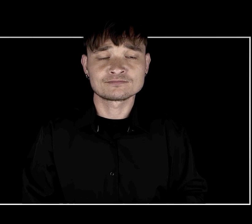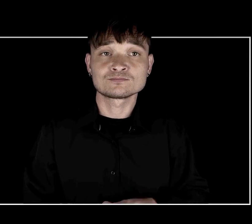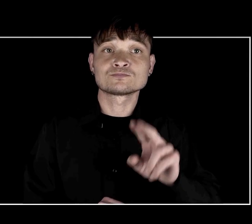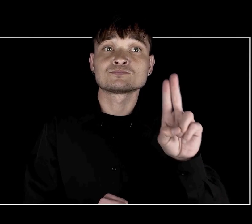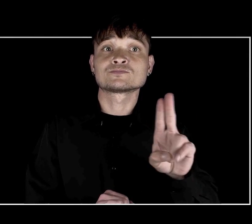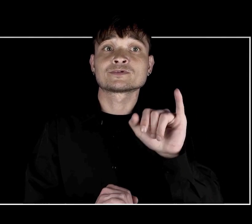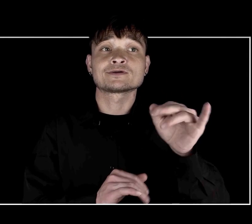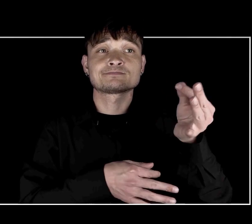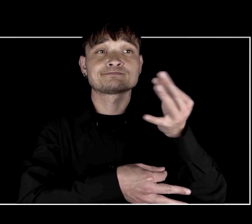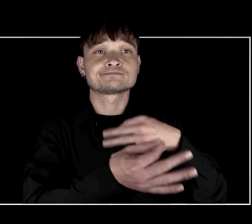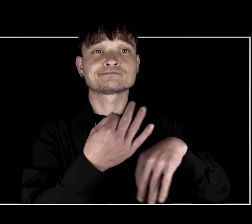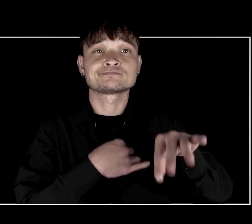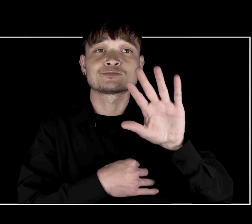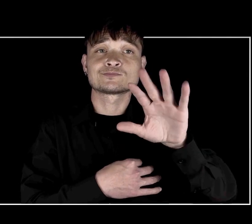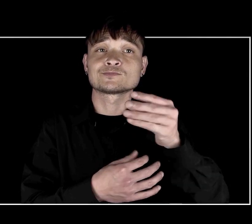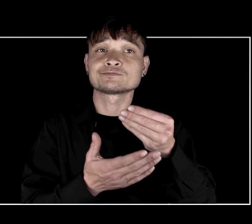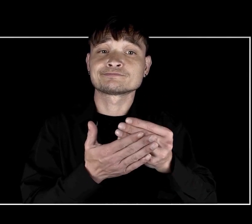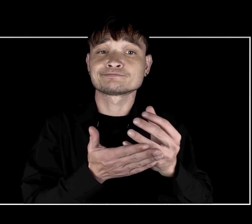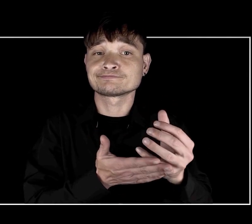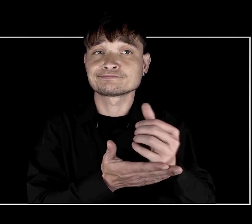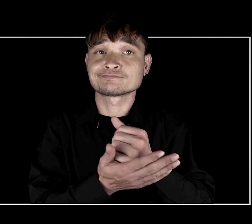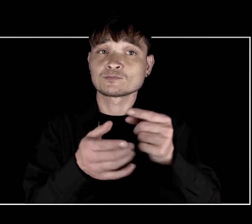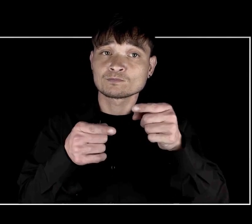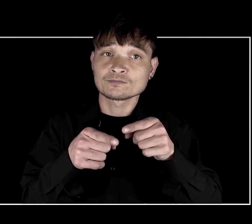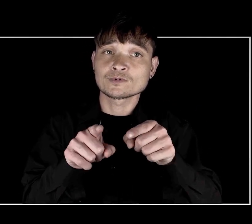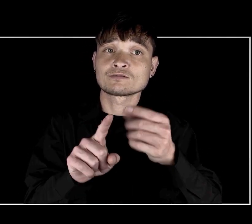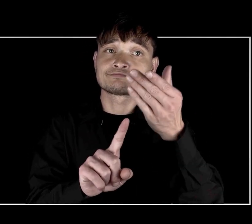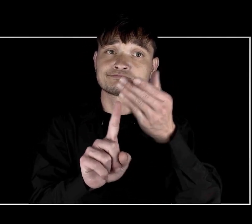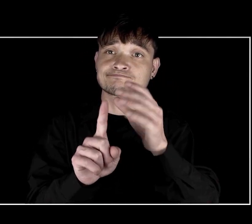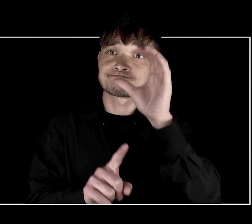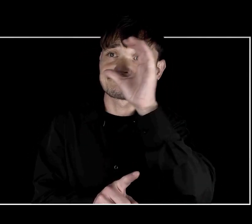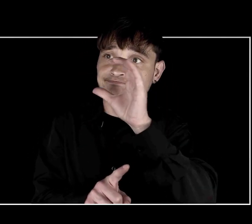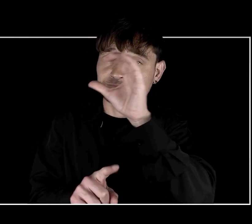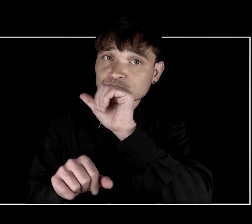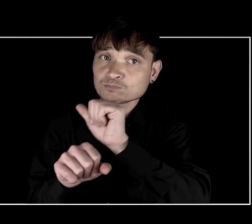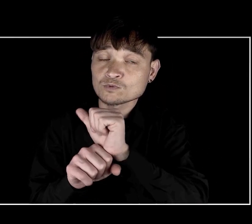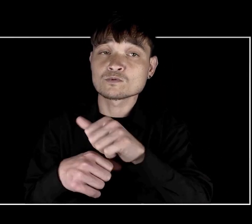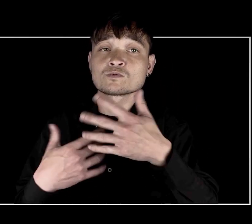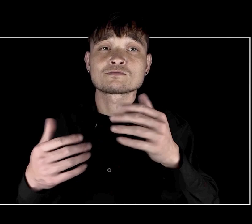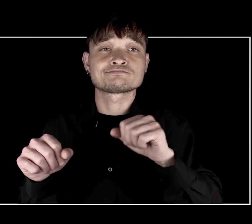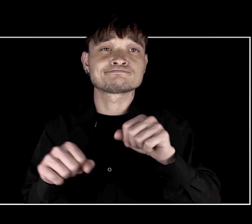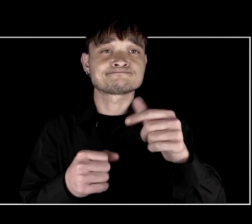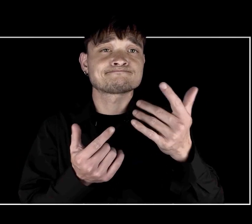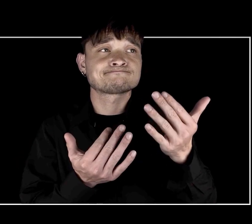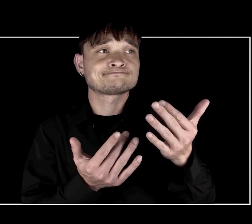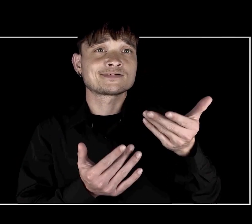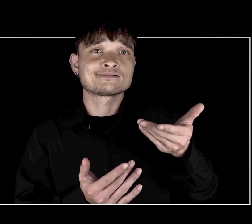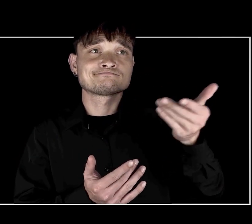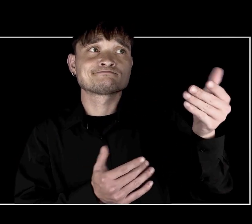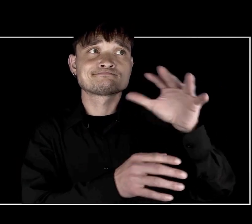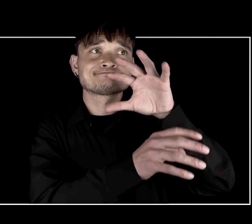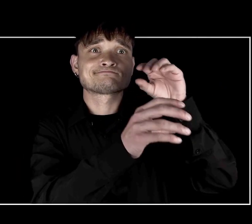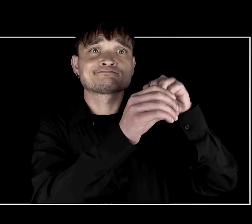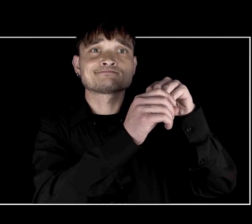UI replaces part of your wages while you look for work or are waiting to go back to work for an employer.